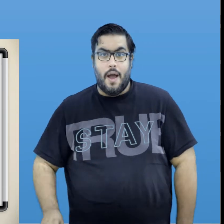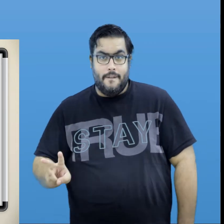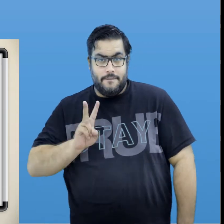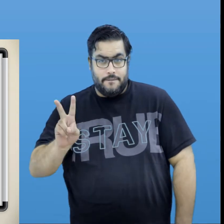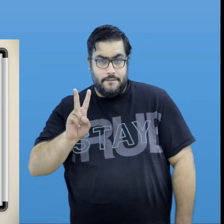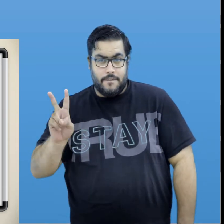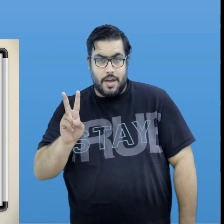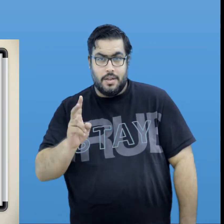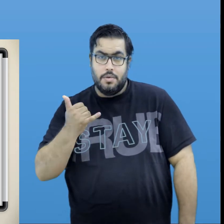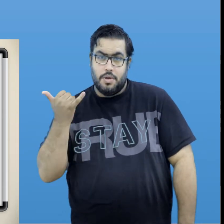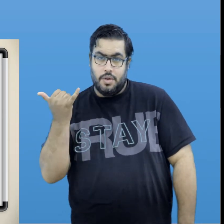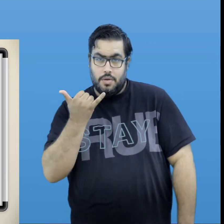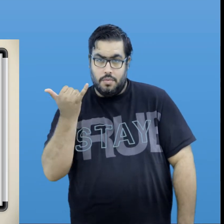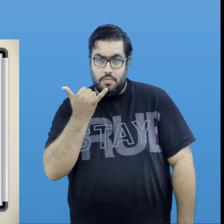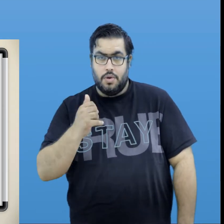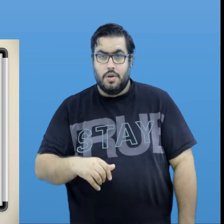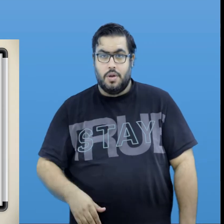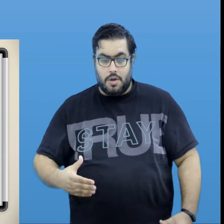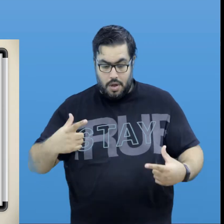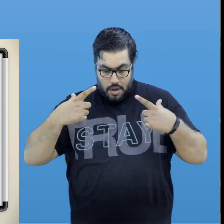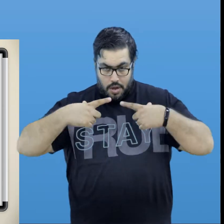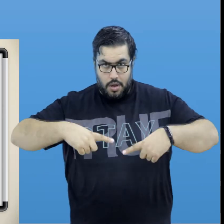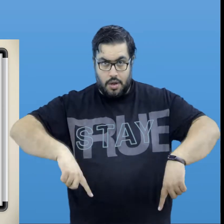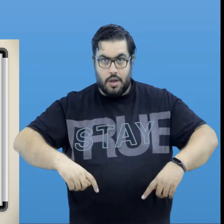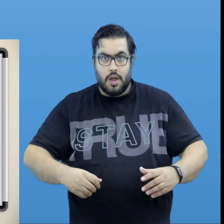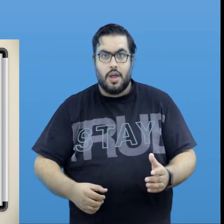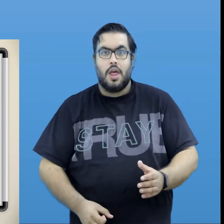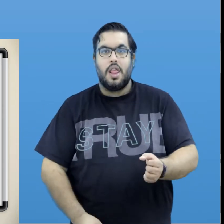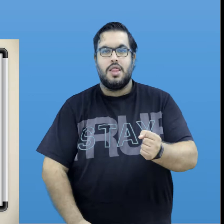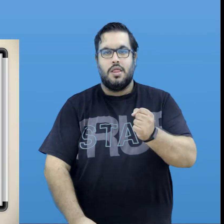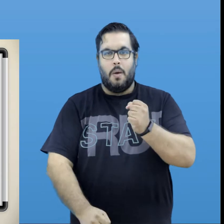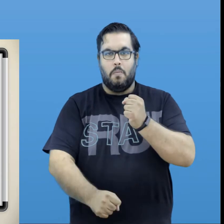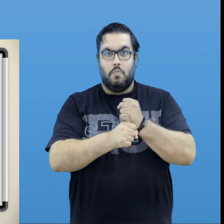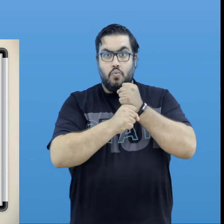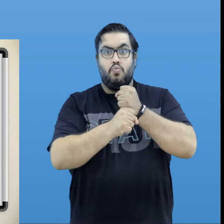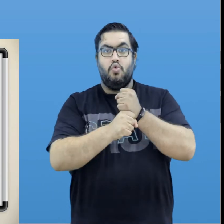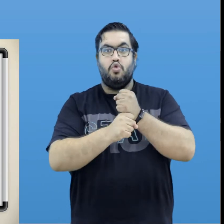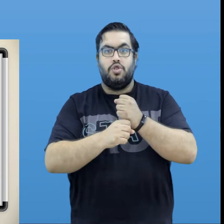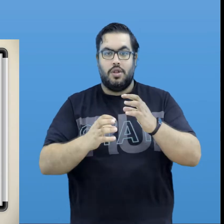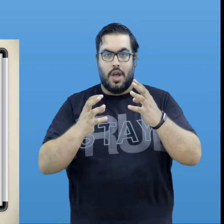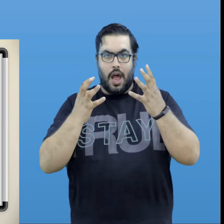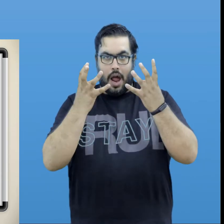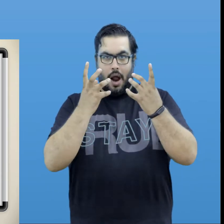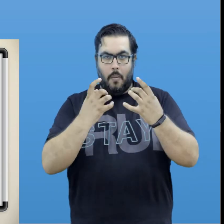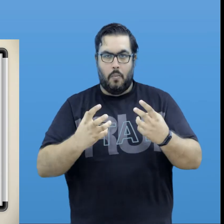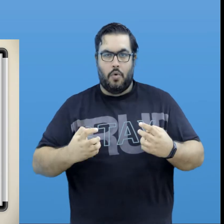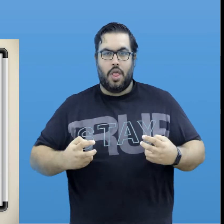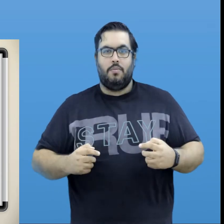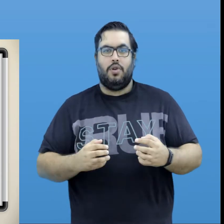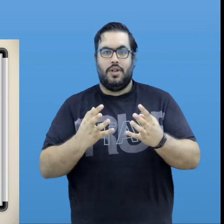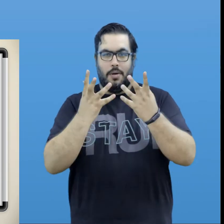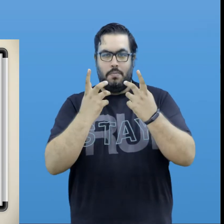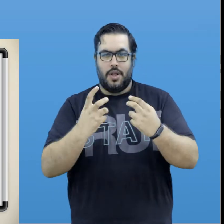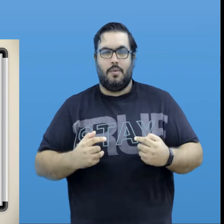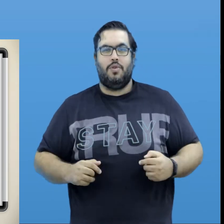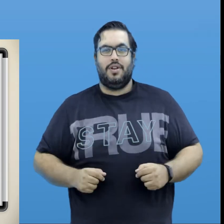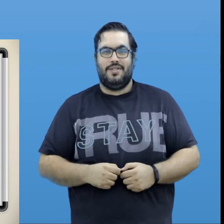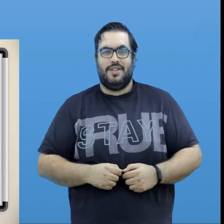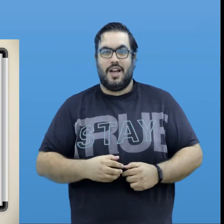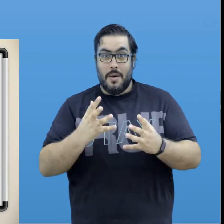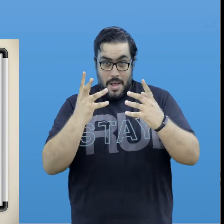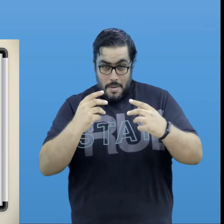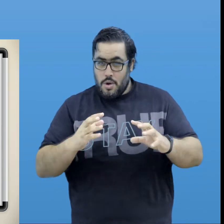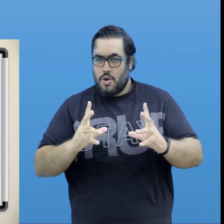For example, if we face a very difficult word that we don't know the meaning to, what I recommend is that you read the sentence again to understand